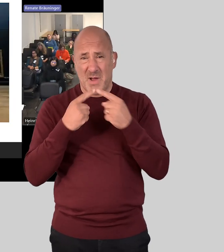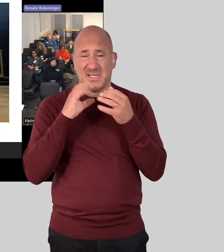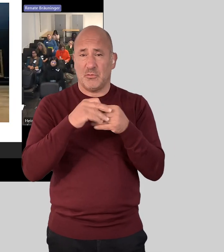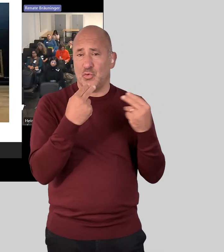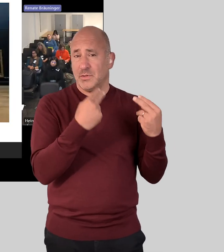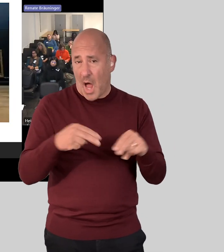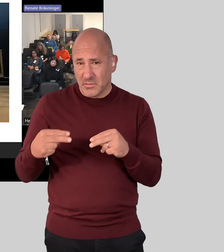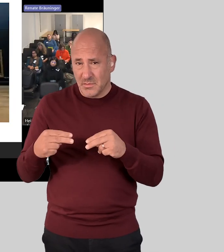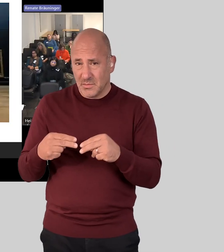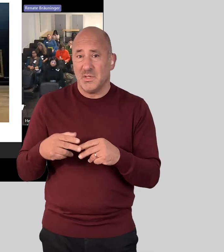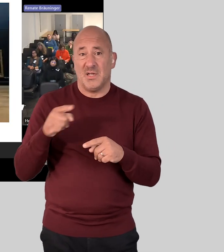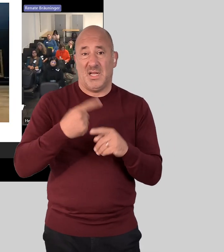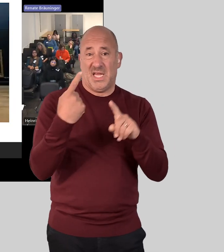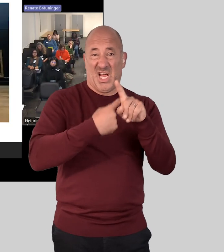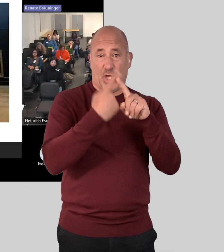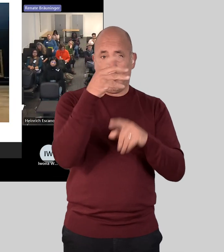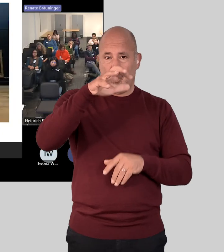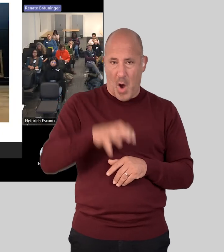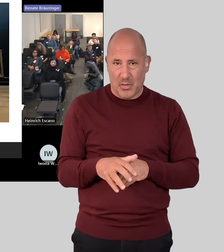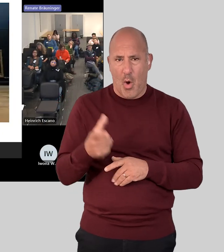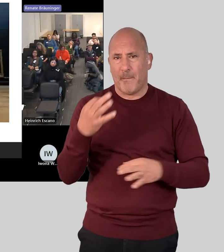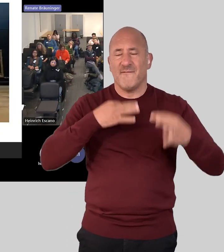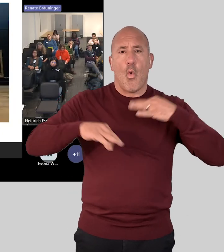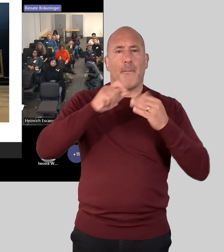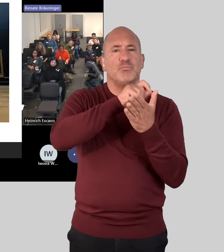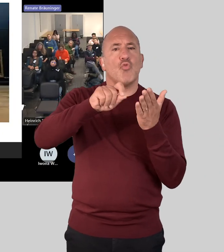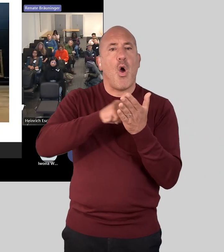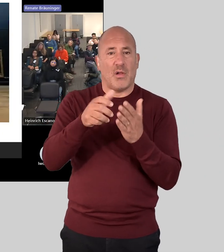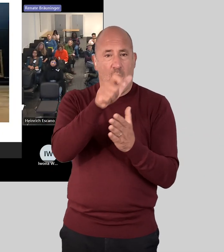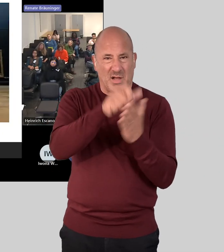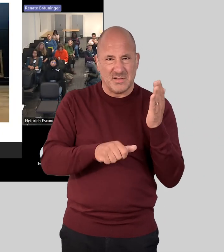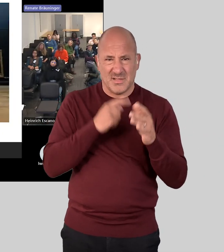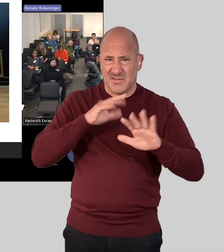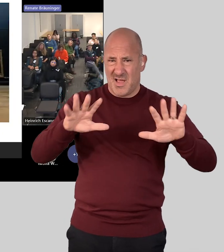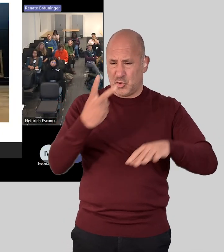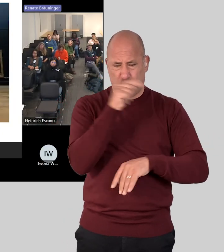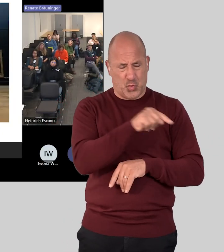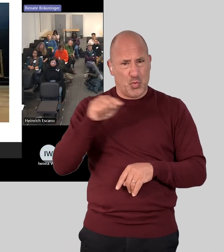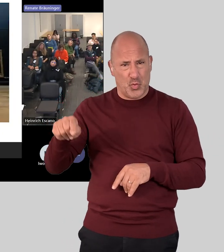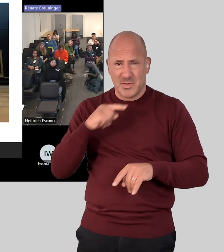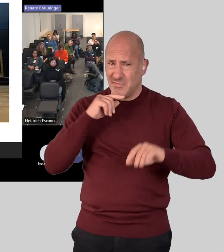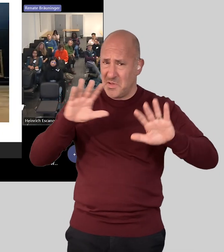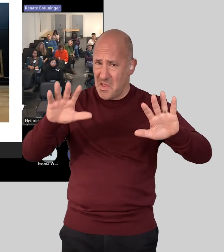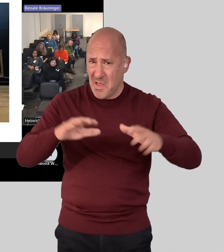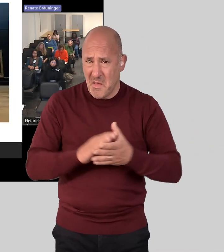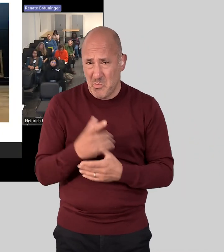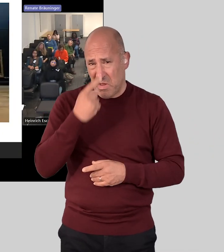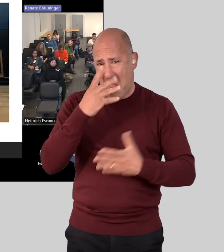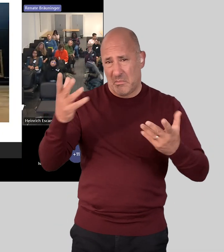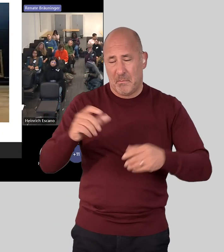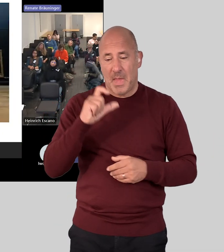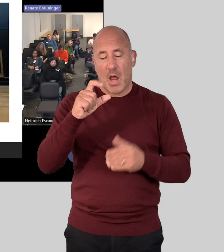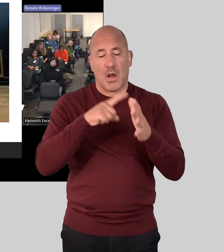on dance, and he has published an article in English in Performance Journal where